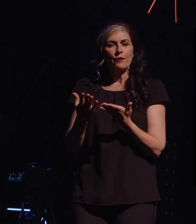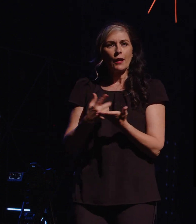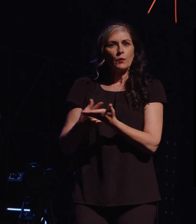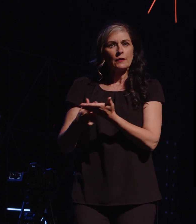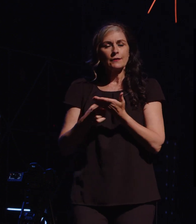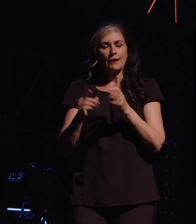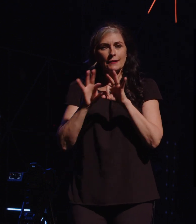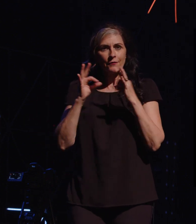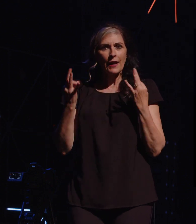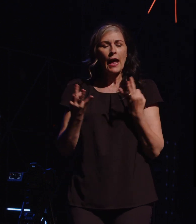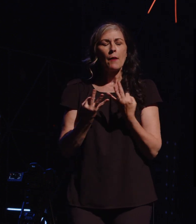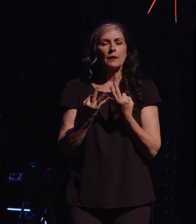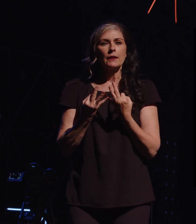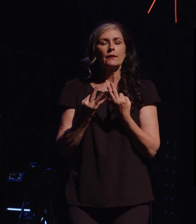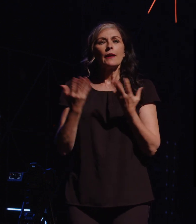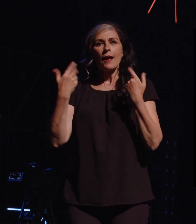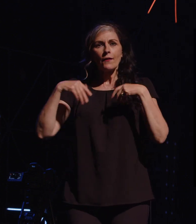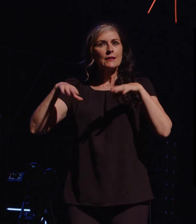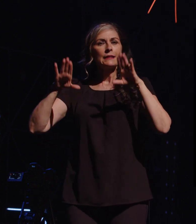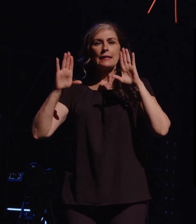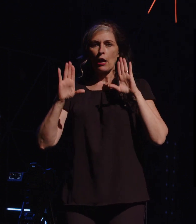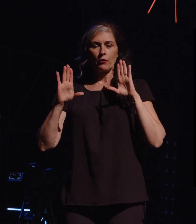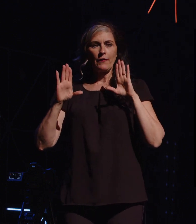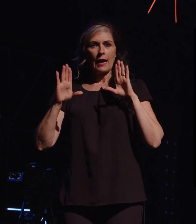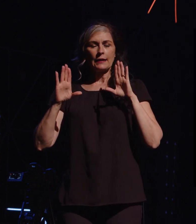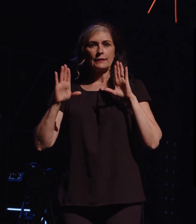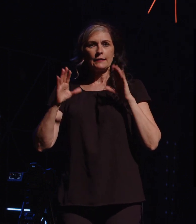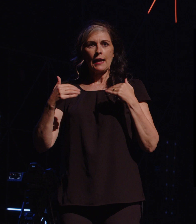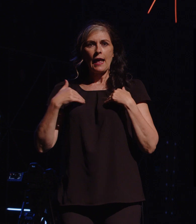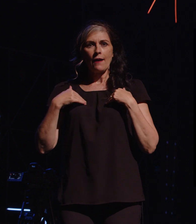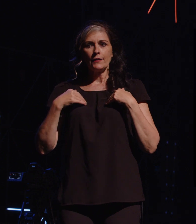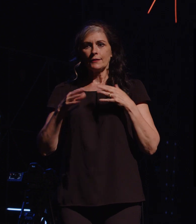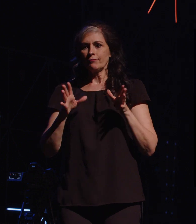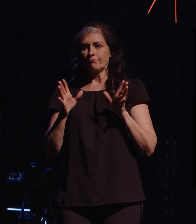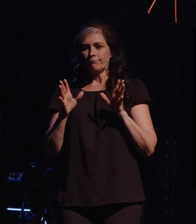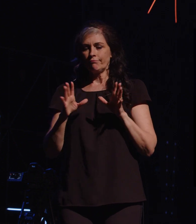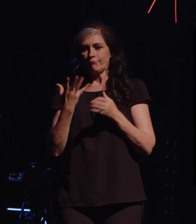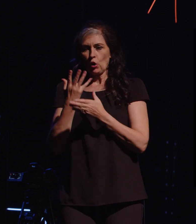about families. Our families have sacrificed to have us gone.